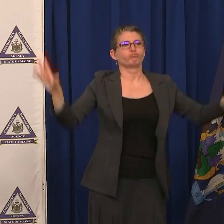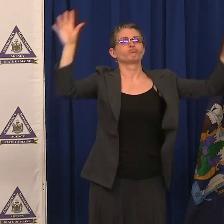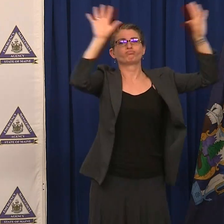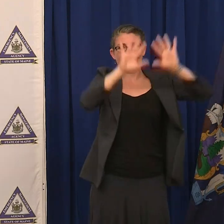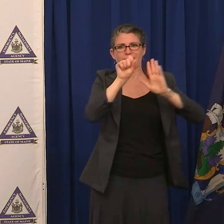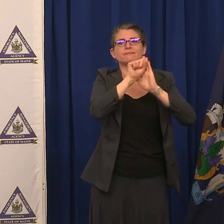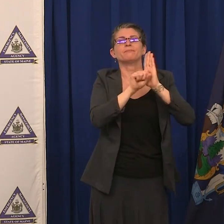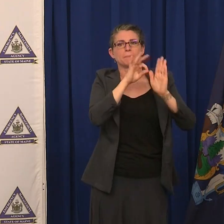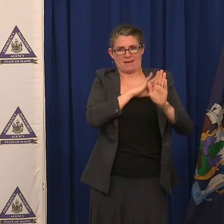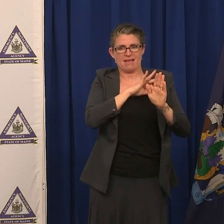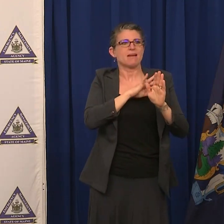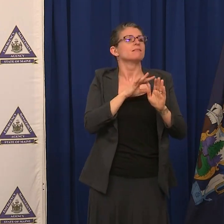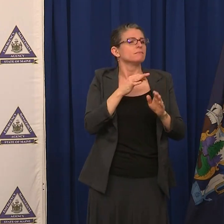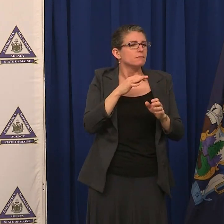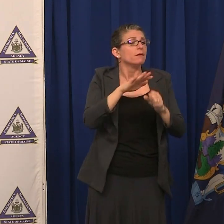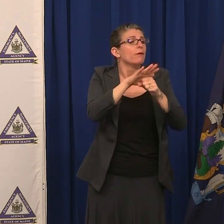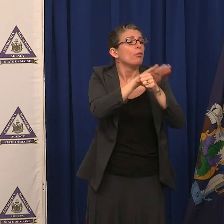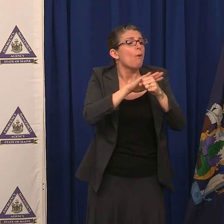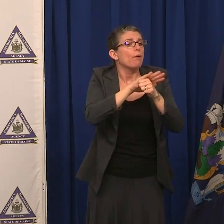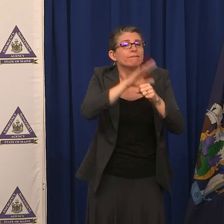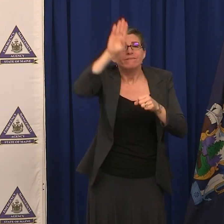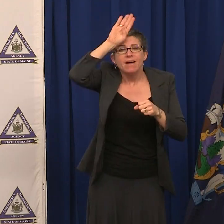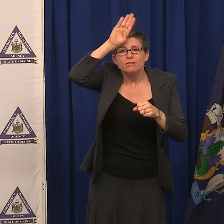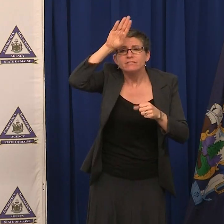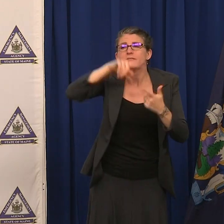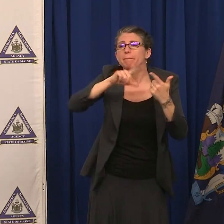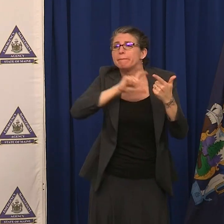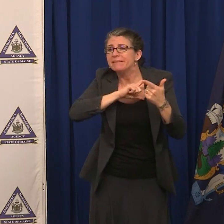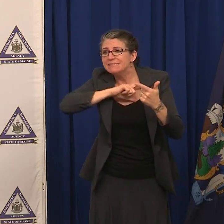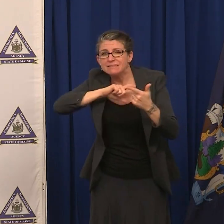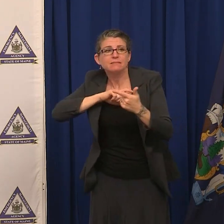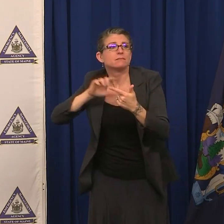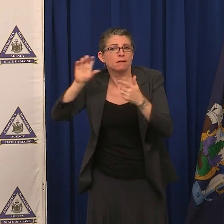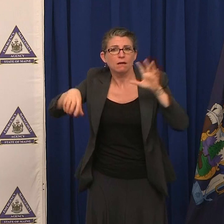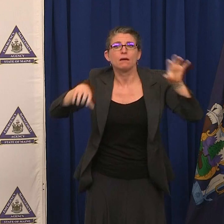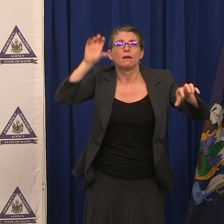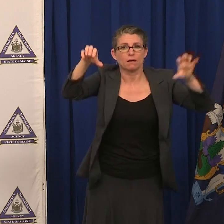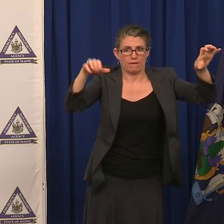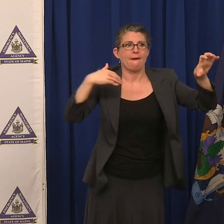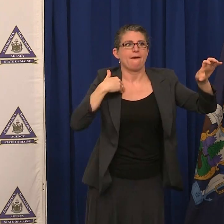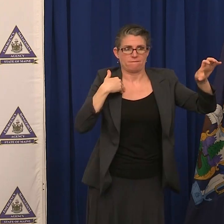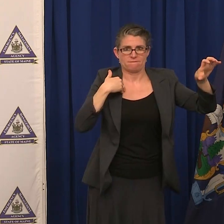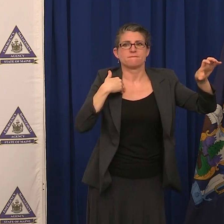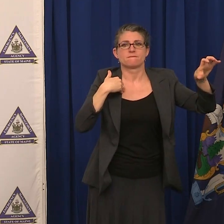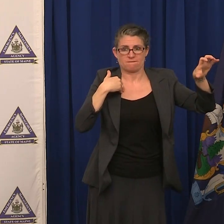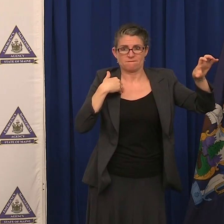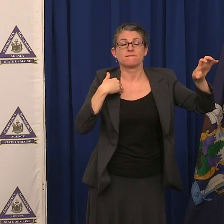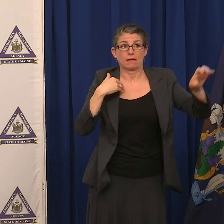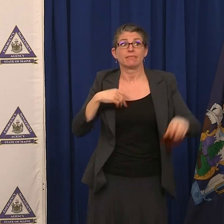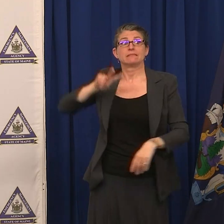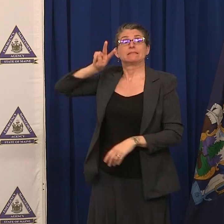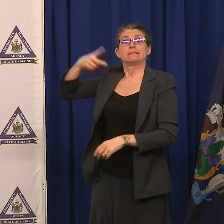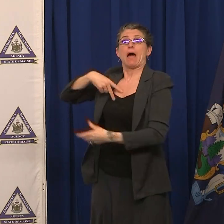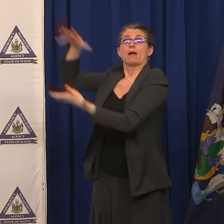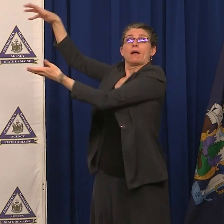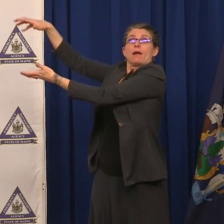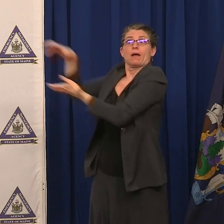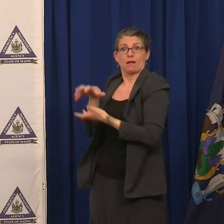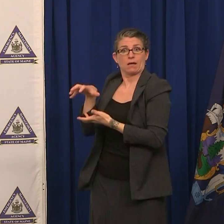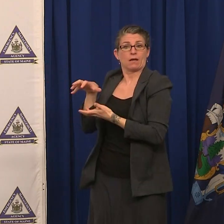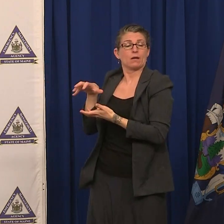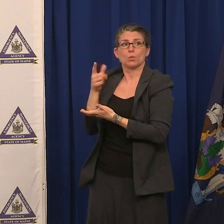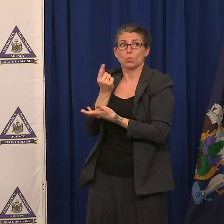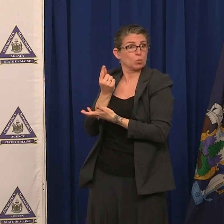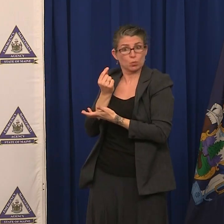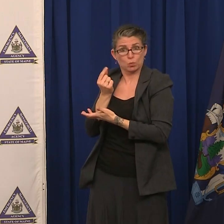the state. Just a few days ago, we received our second cache of PPE, and